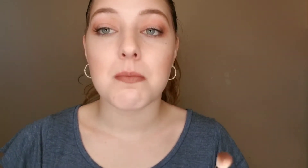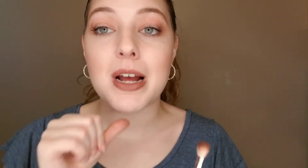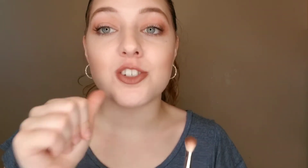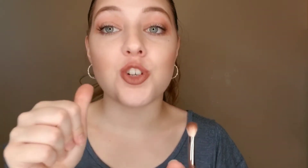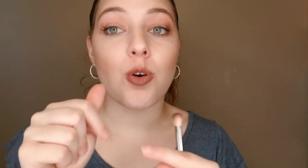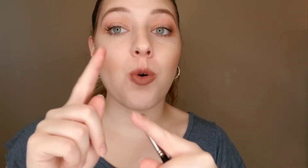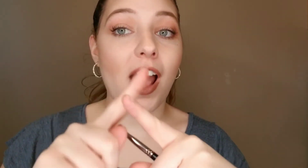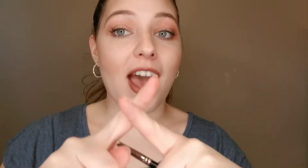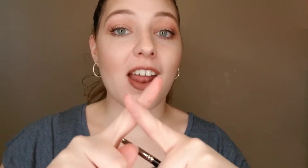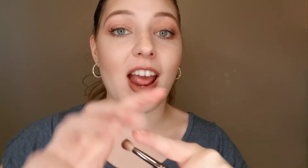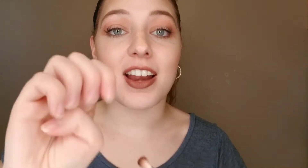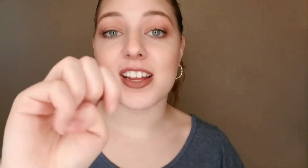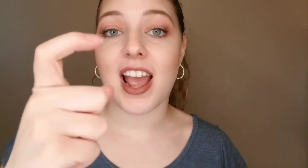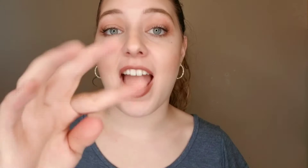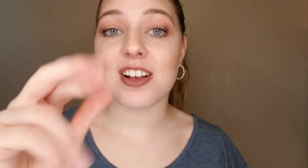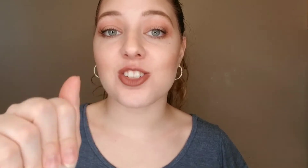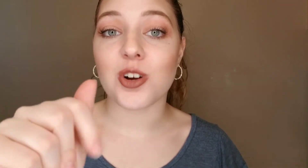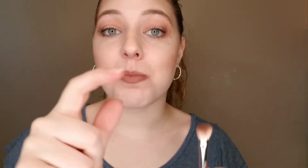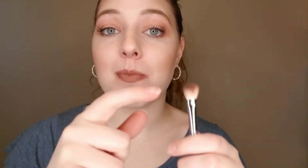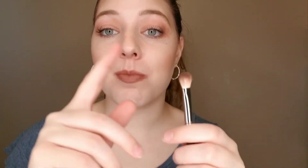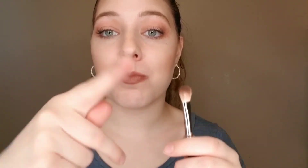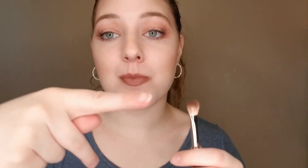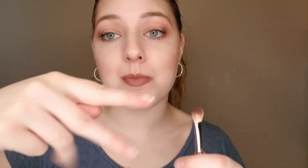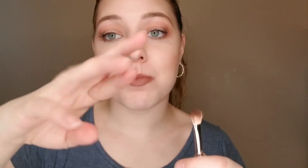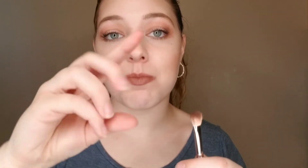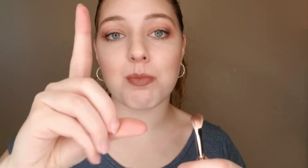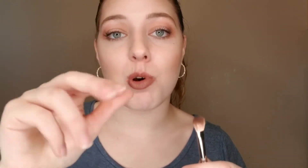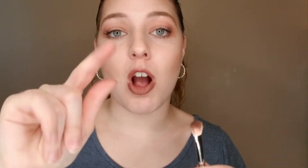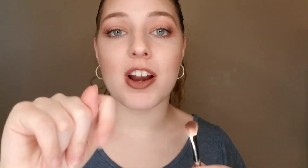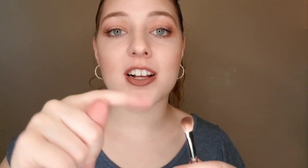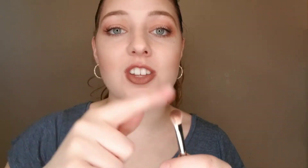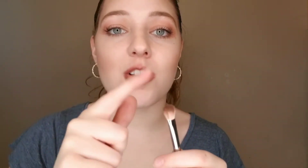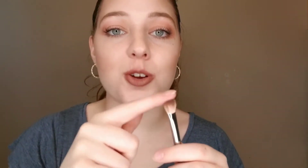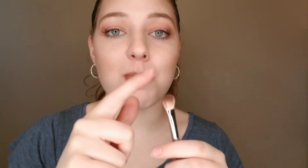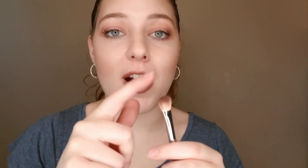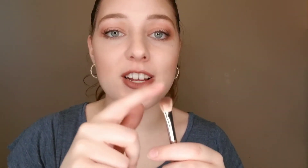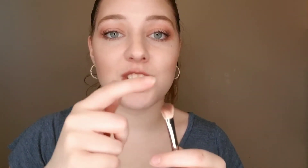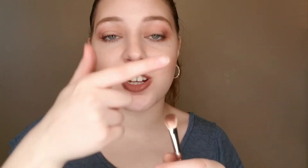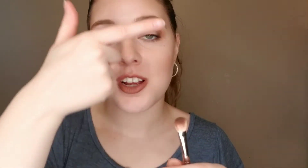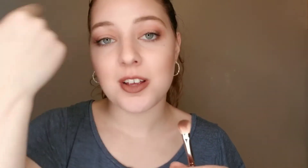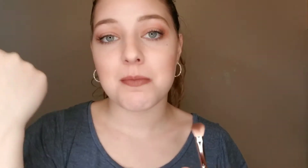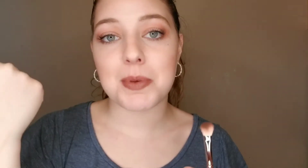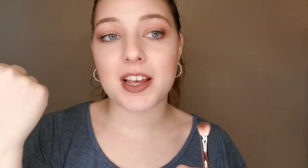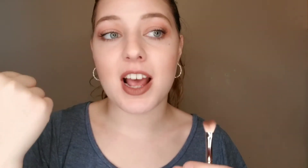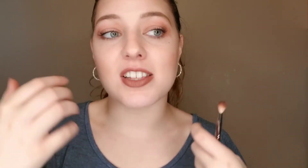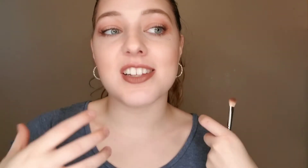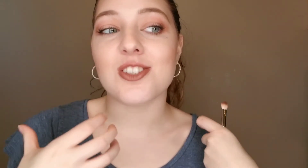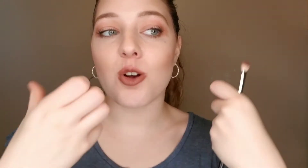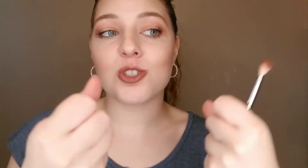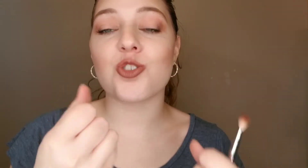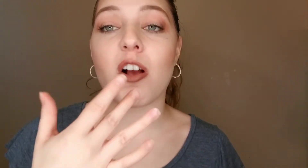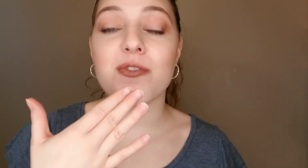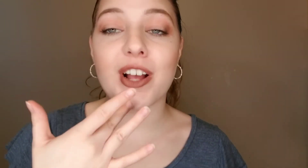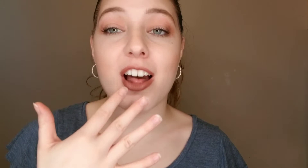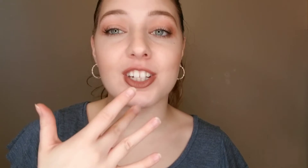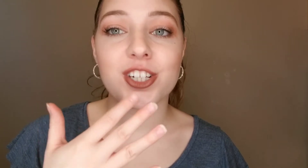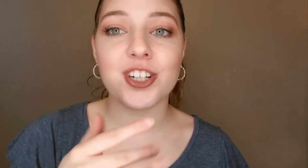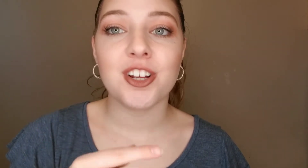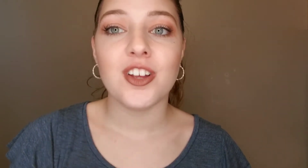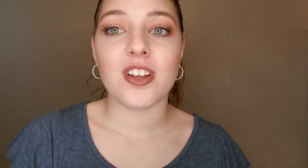But don't add any extra product on your brush because it's so strong of a color. You